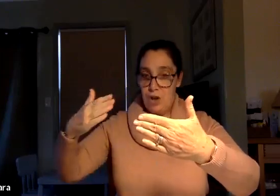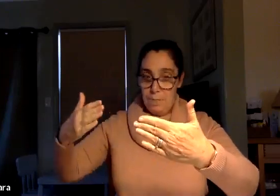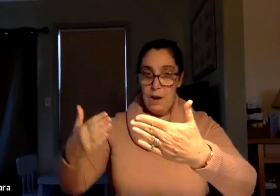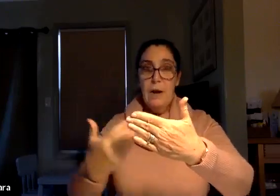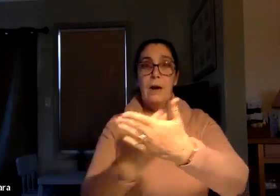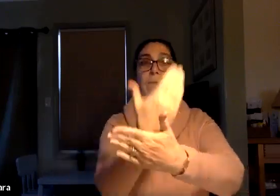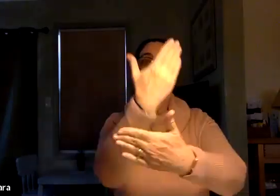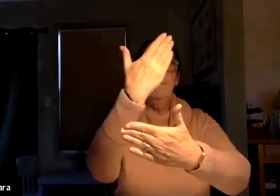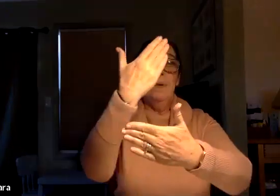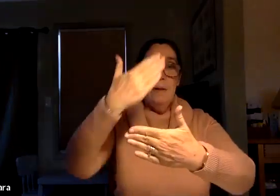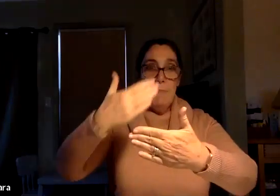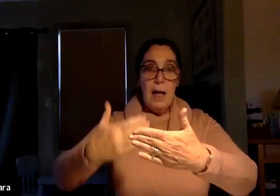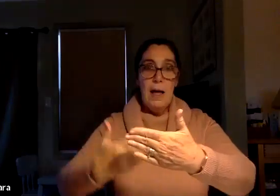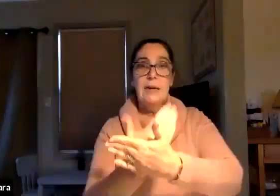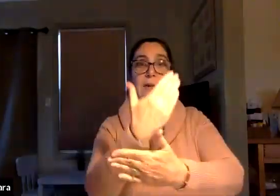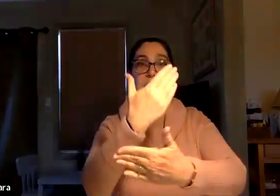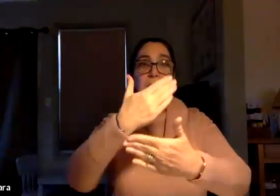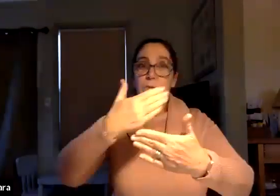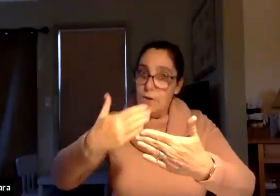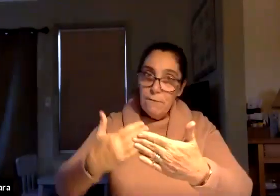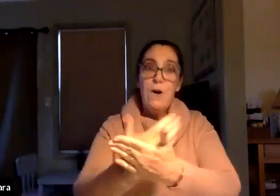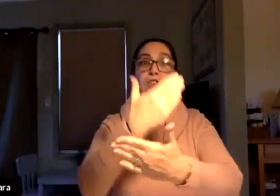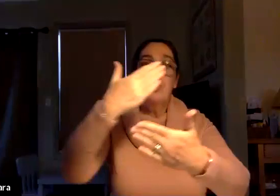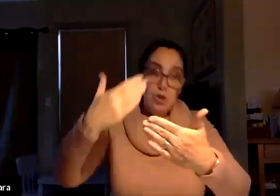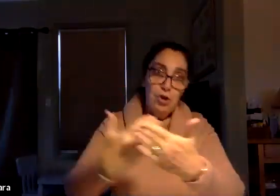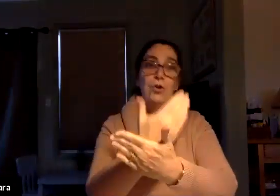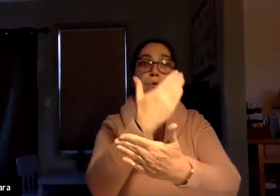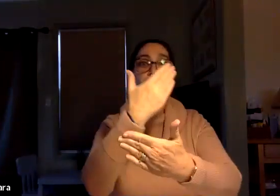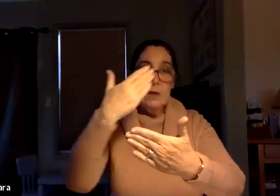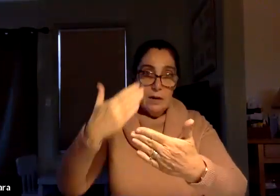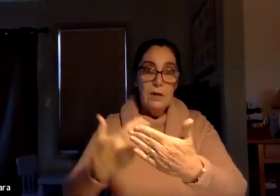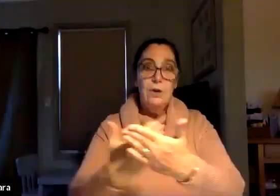shape comes up behind it. Refresh, new